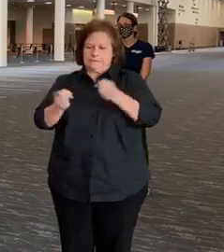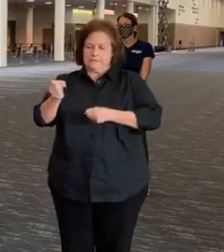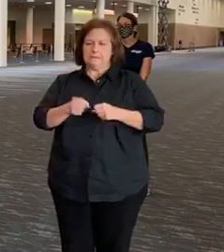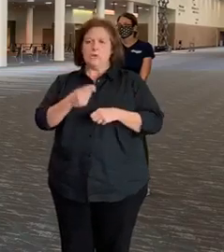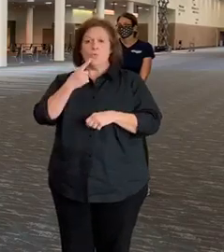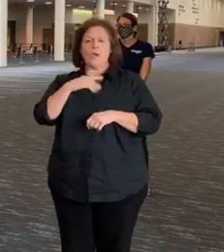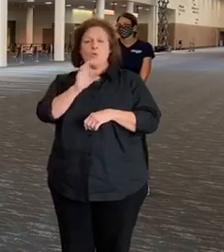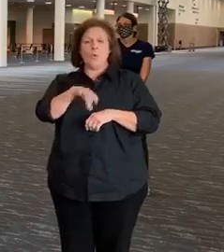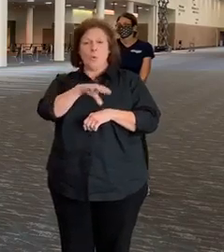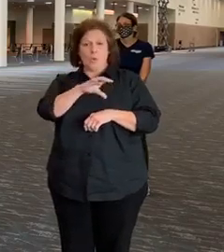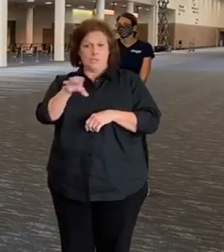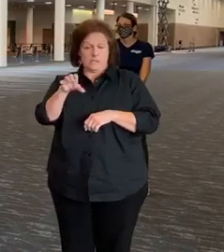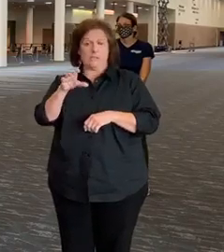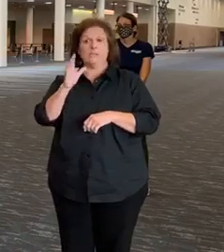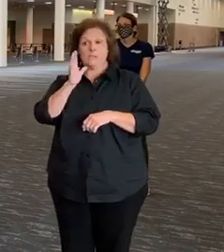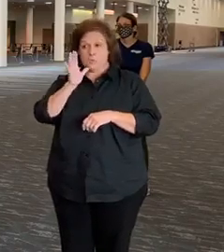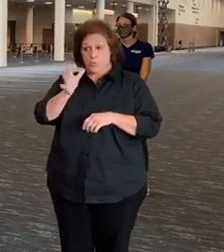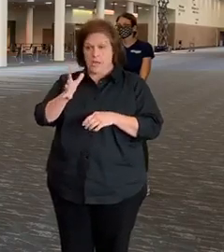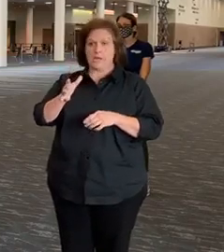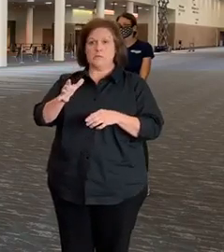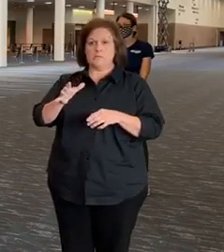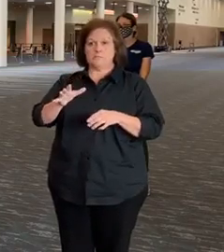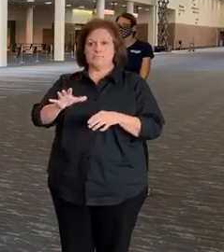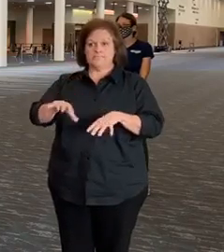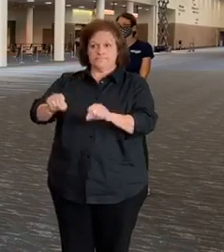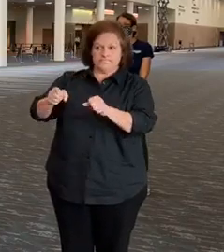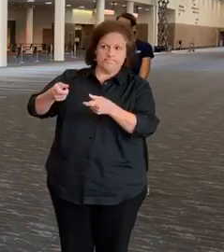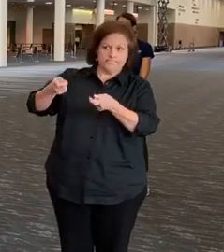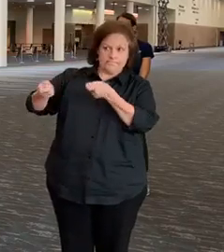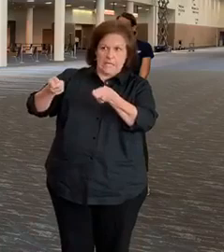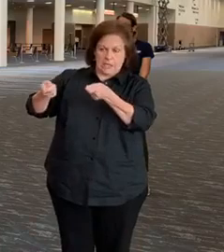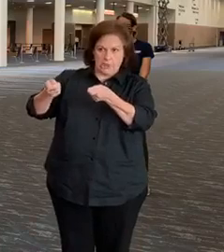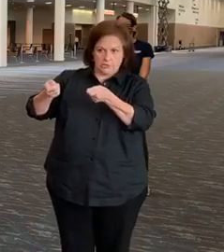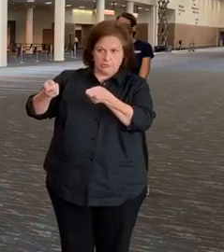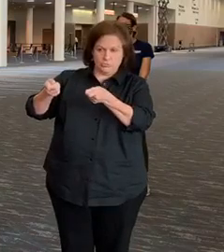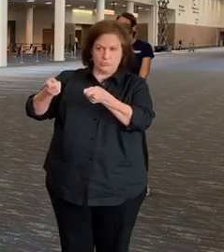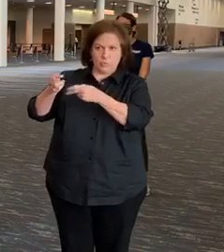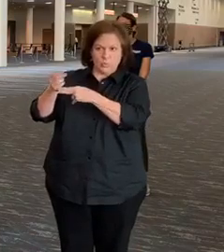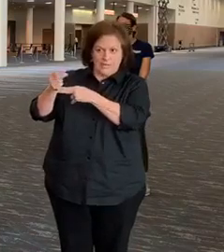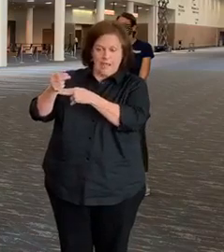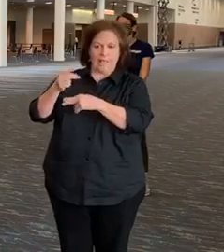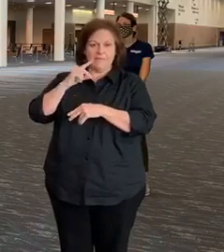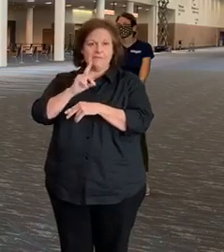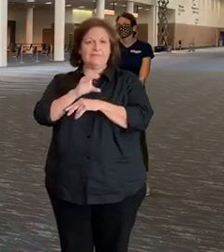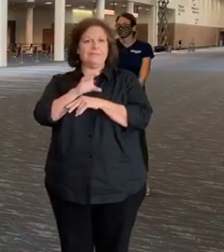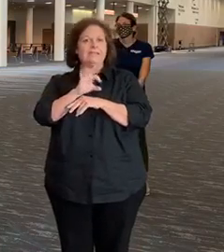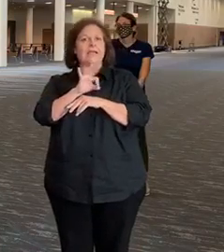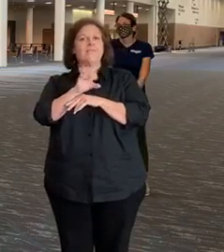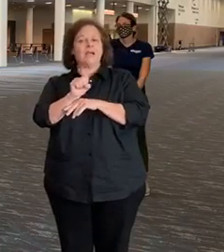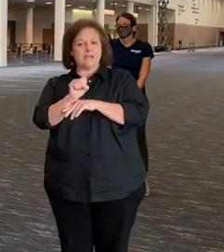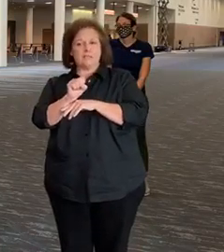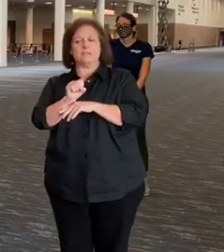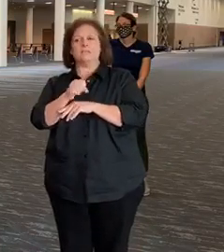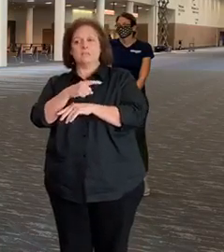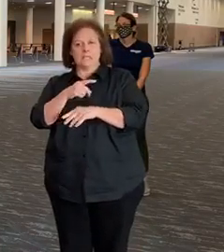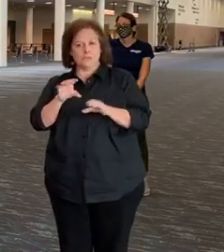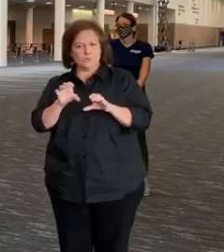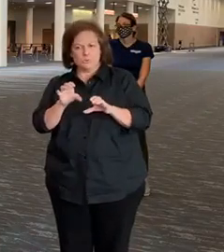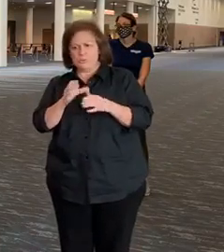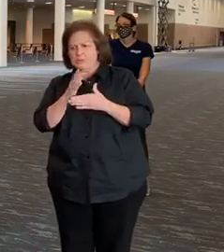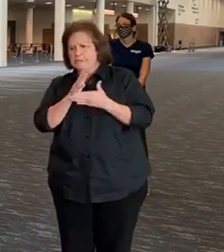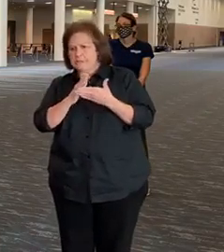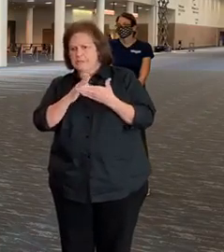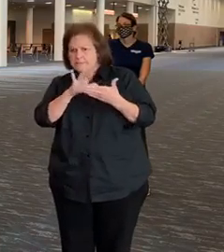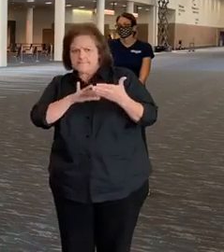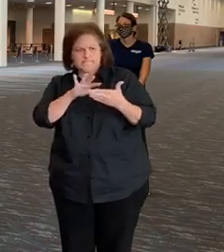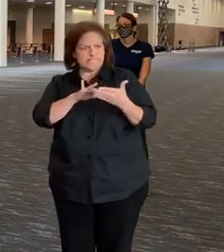is coming in and starting to take over the shelter management of some of these hotels from DCFS and that is a work in progress. They're doing some shadowing